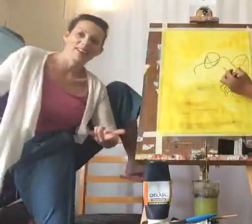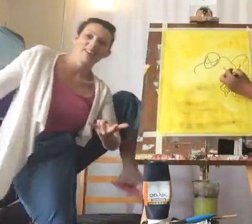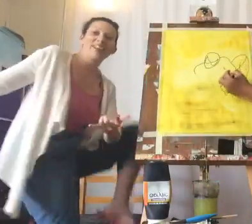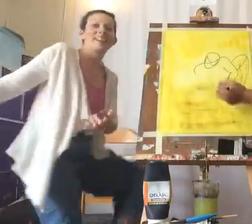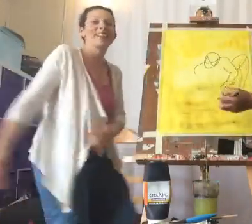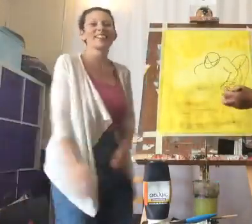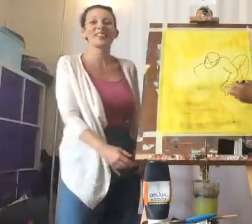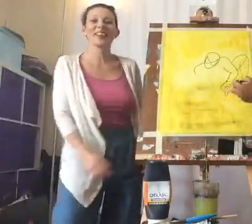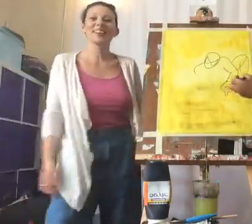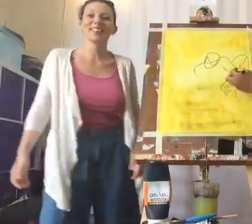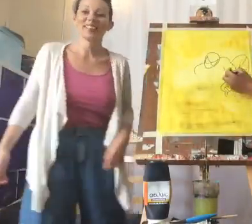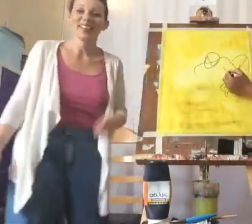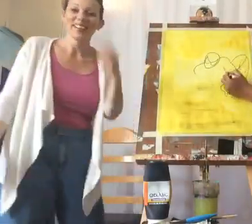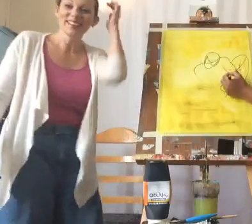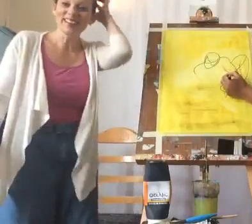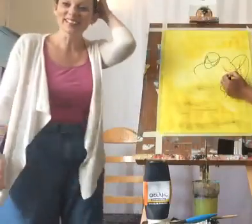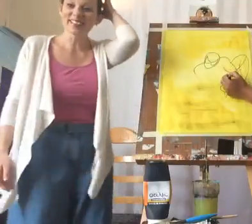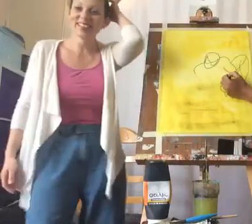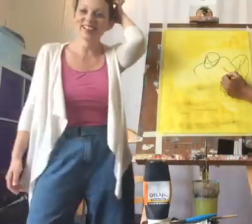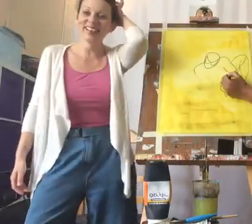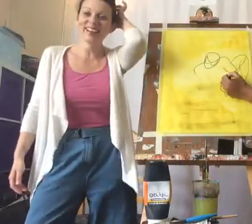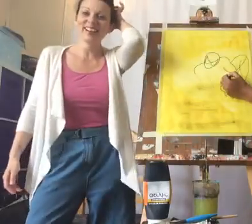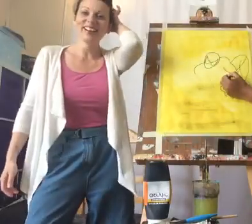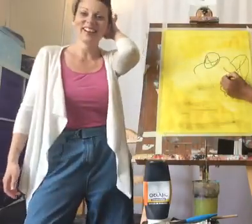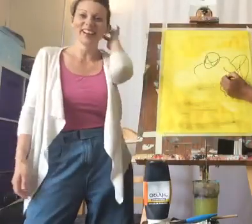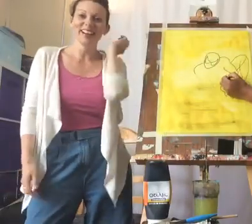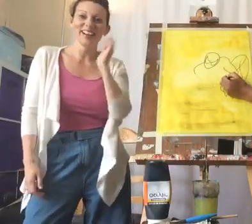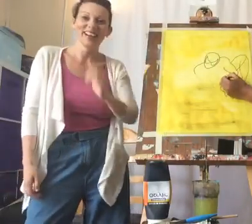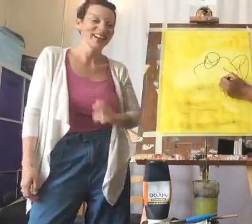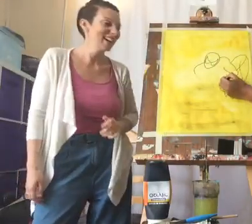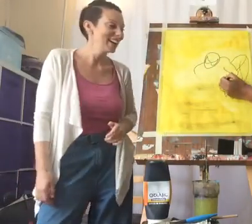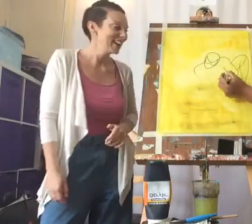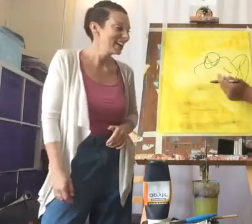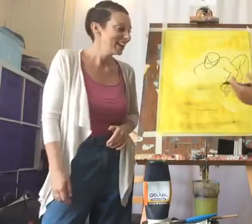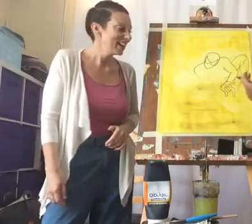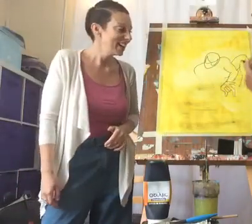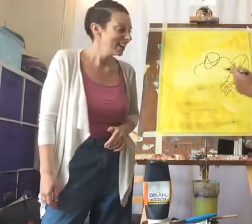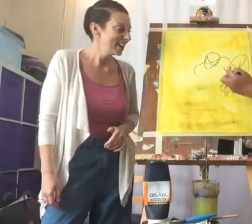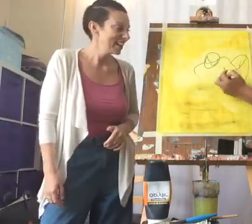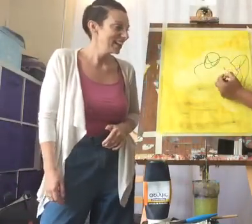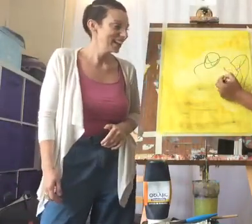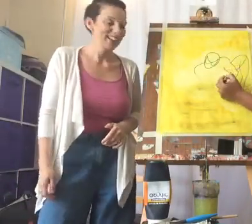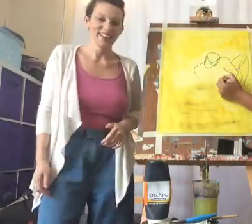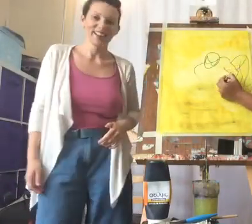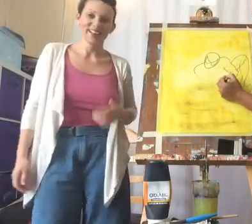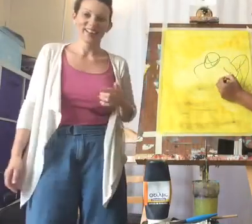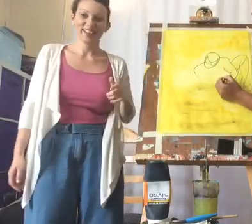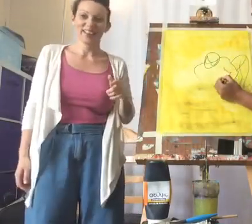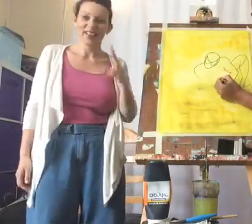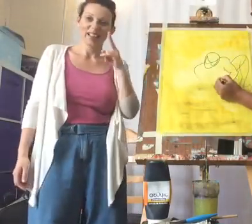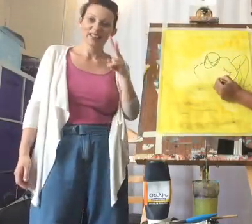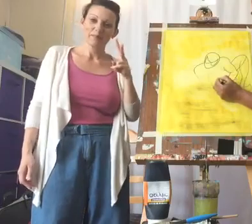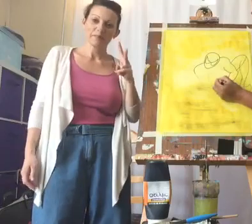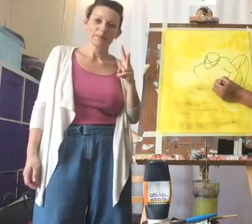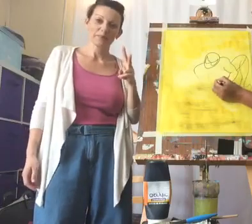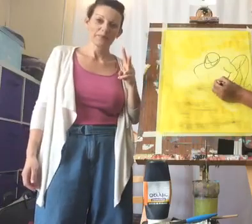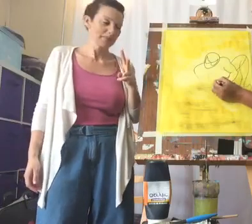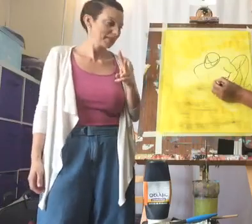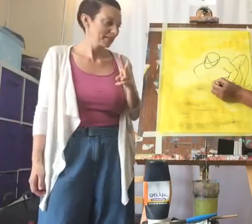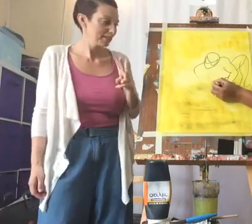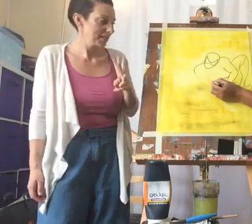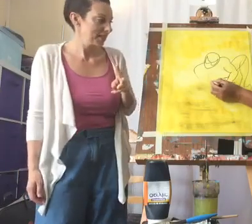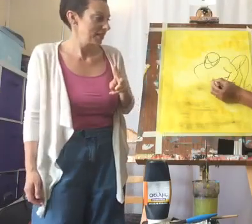here. There we go. Nice. And this bit down here is like what's sort of behind, and it's sort of like where his legs